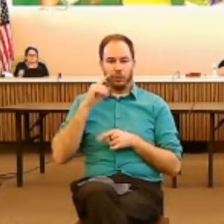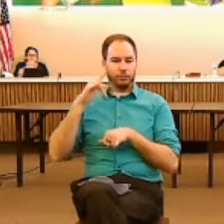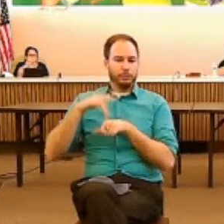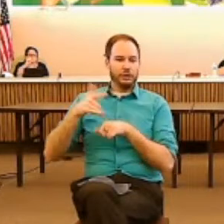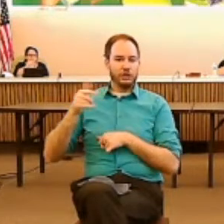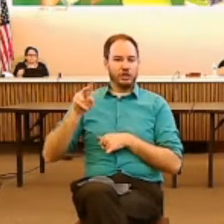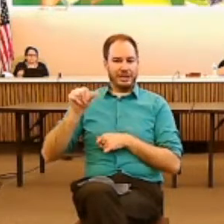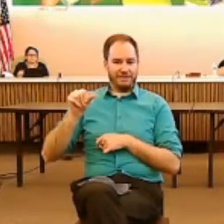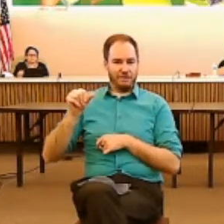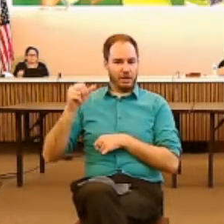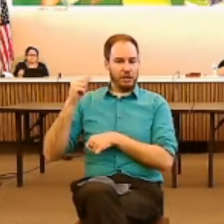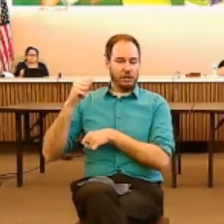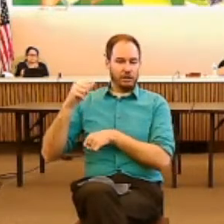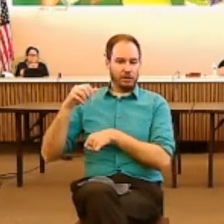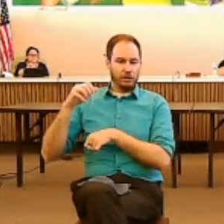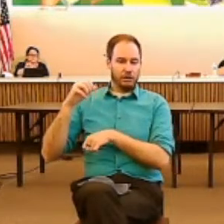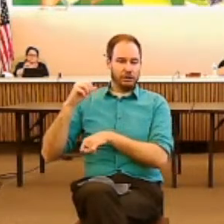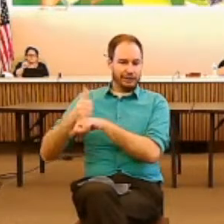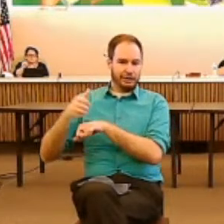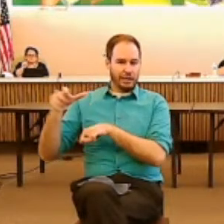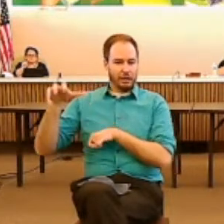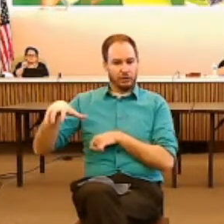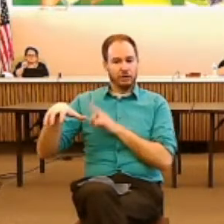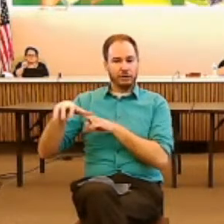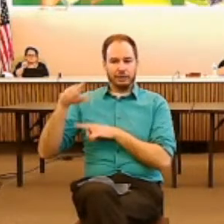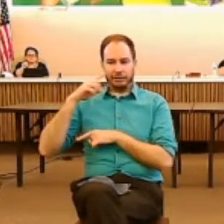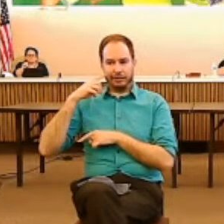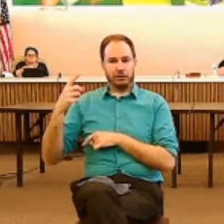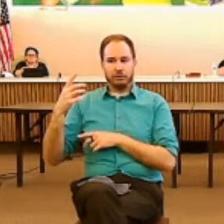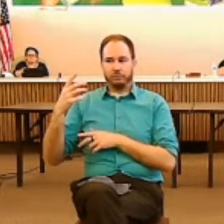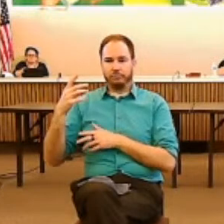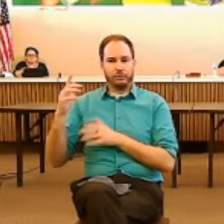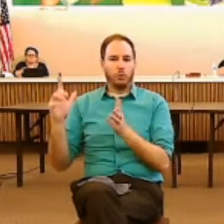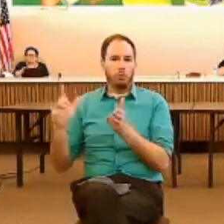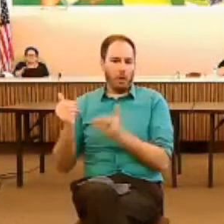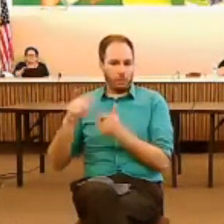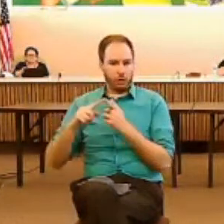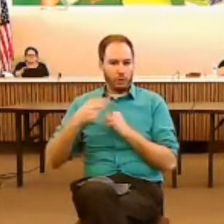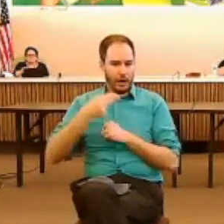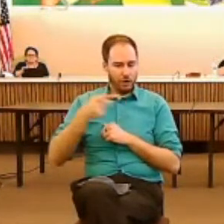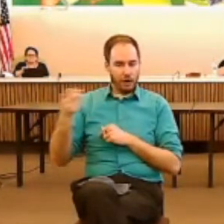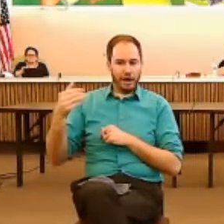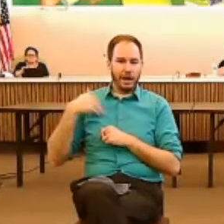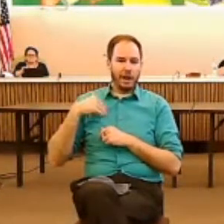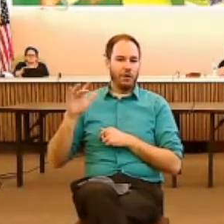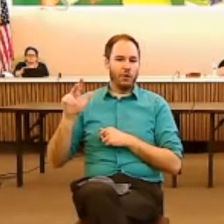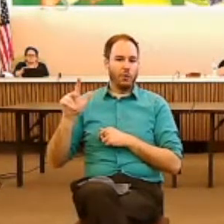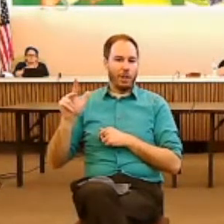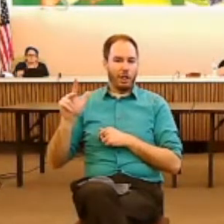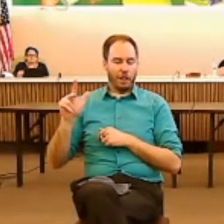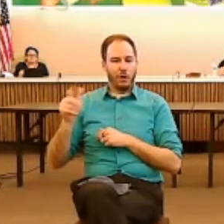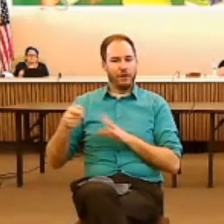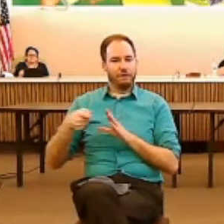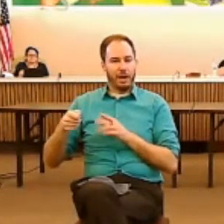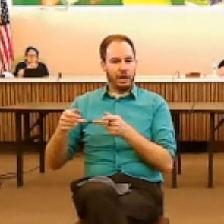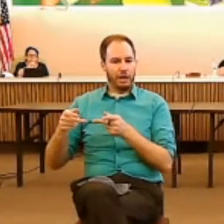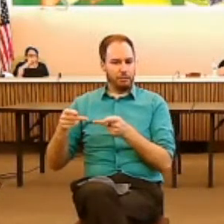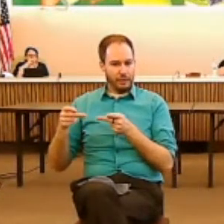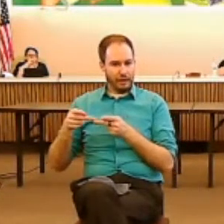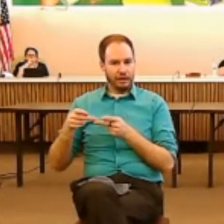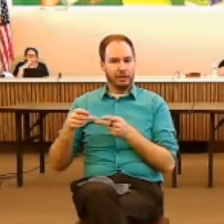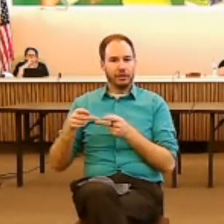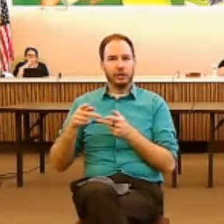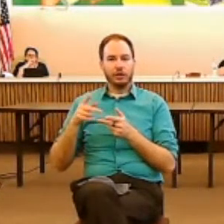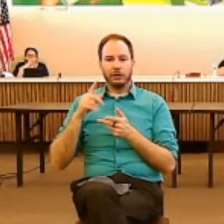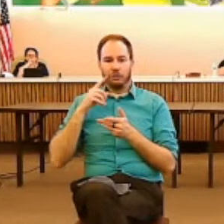site, obviously the community of Geneva is a fraction of the size of Henrietta. There we have 23 vacuum spaces. These are